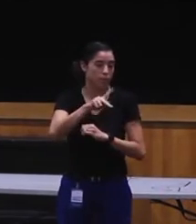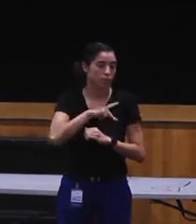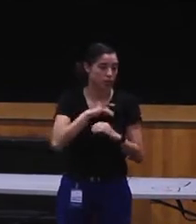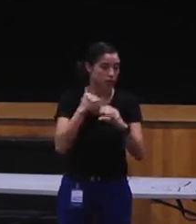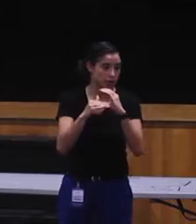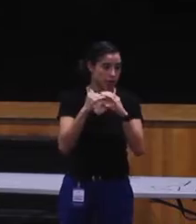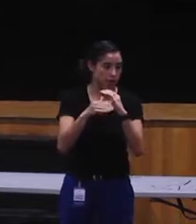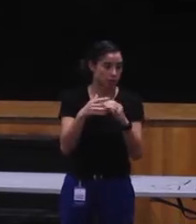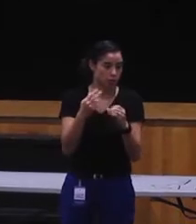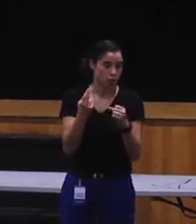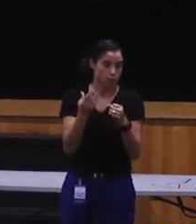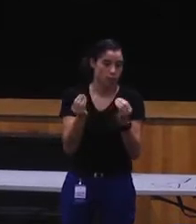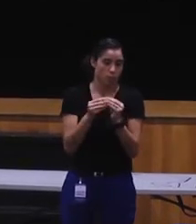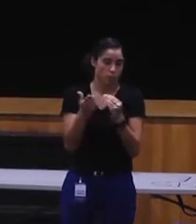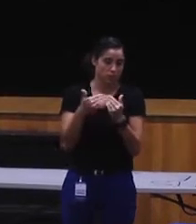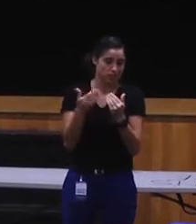things.